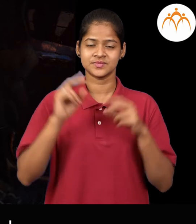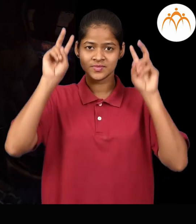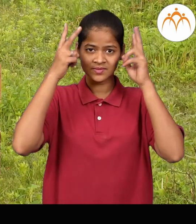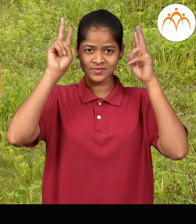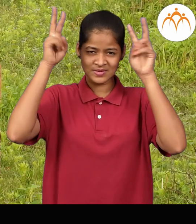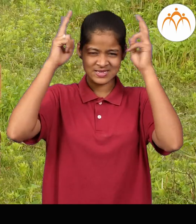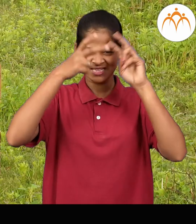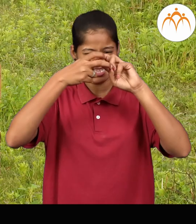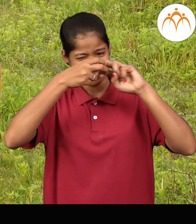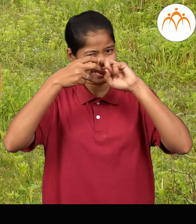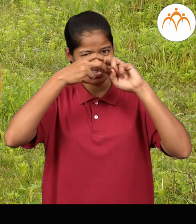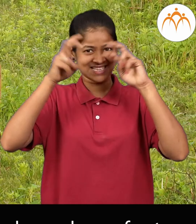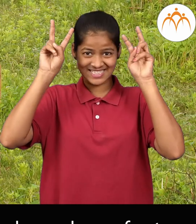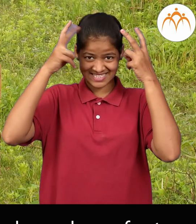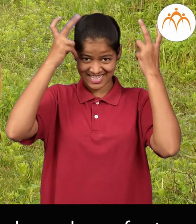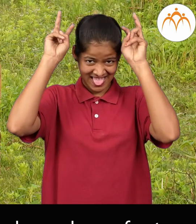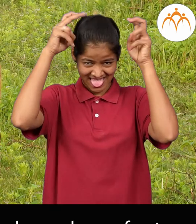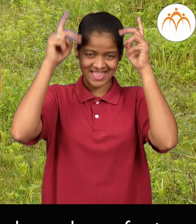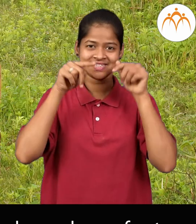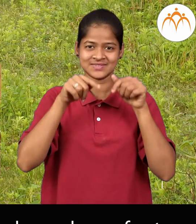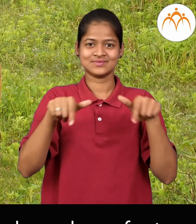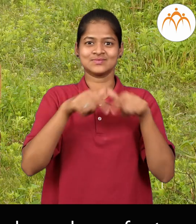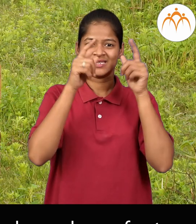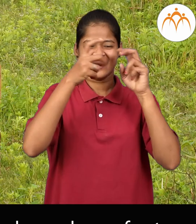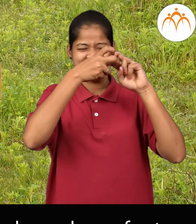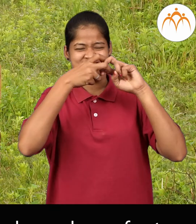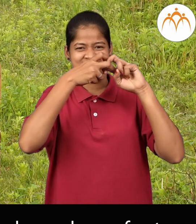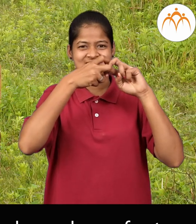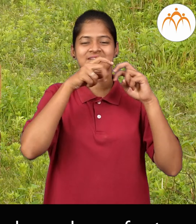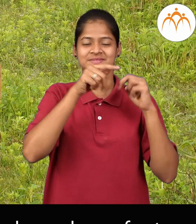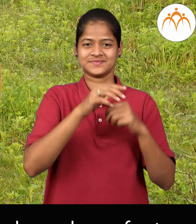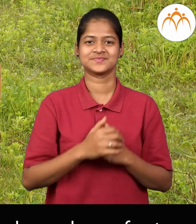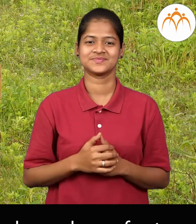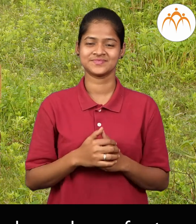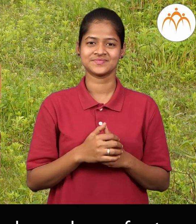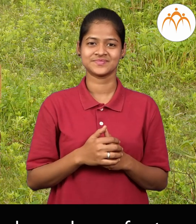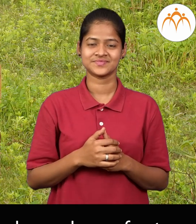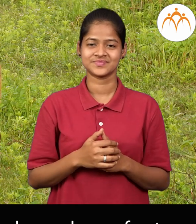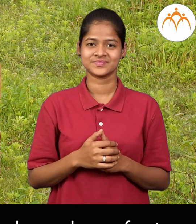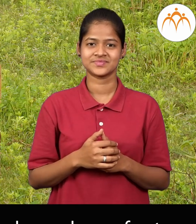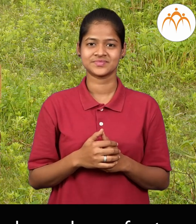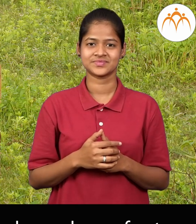Sambar. Horns of a sambar look like branches of a tree.